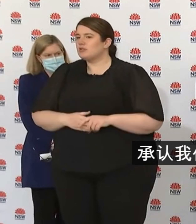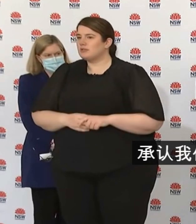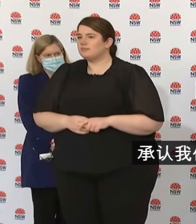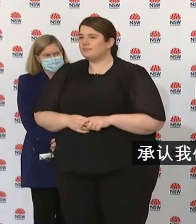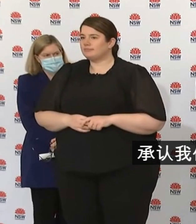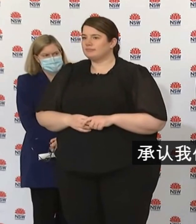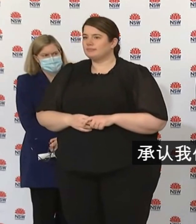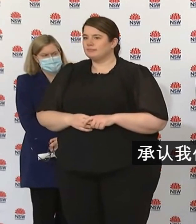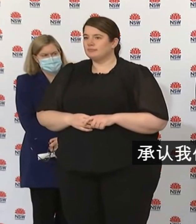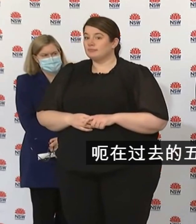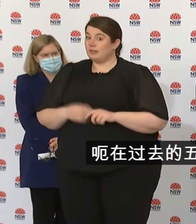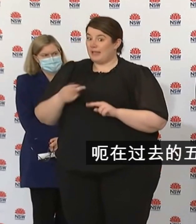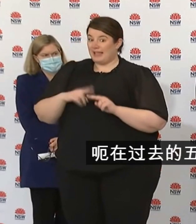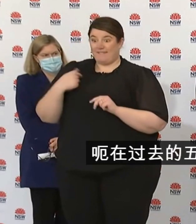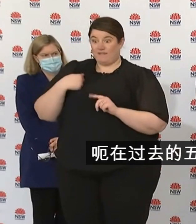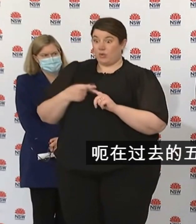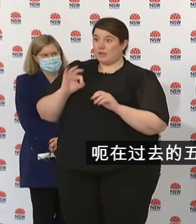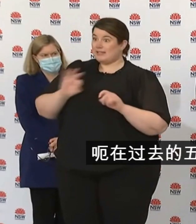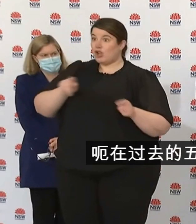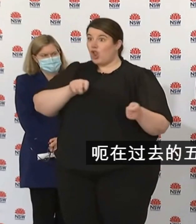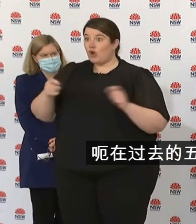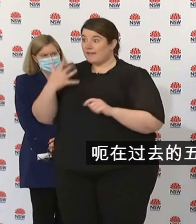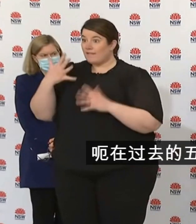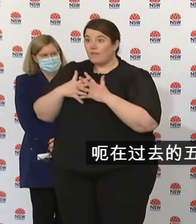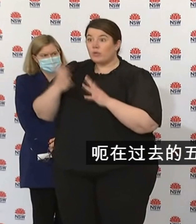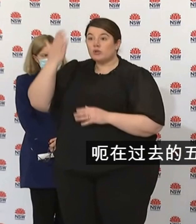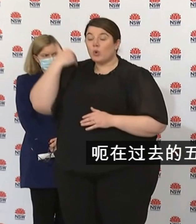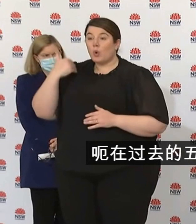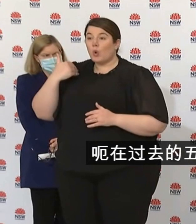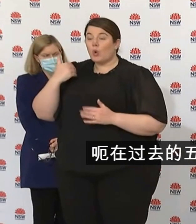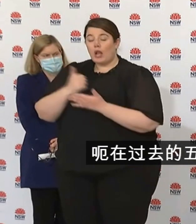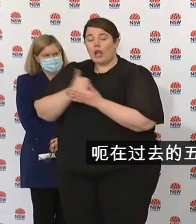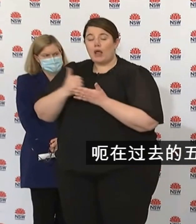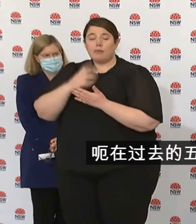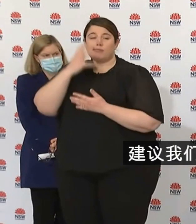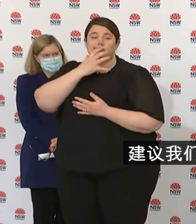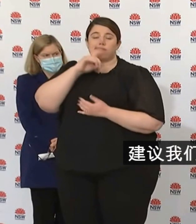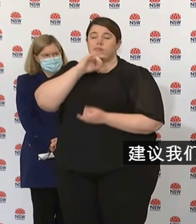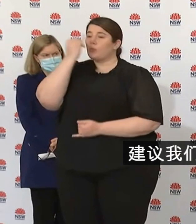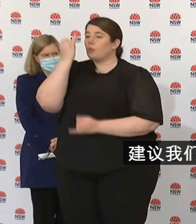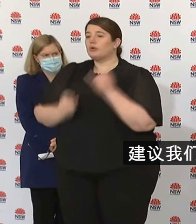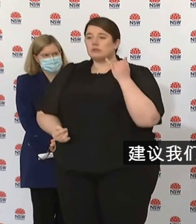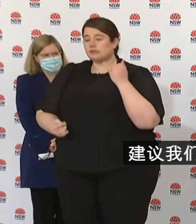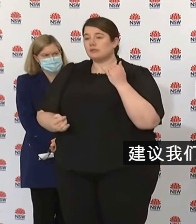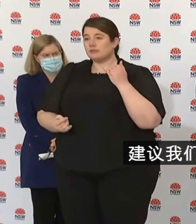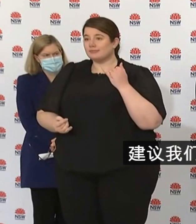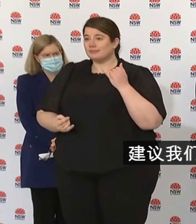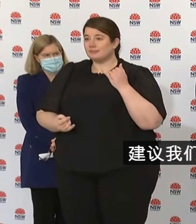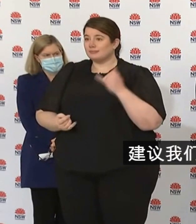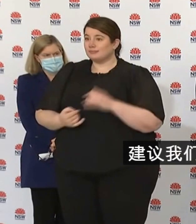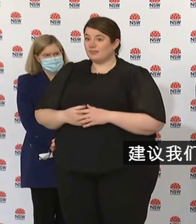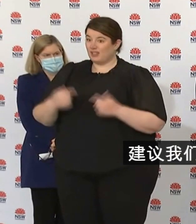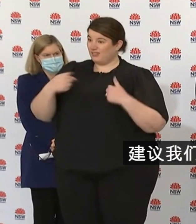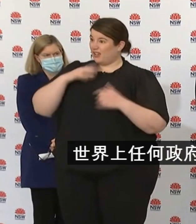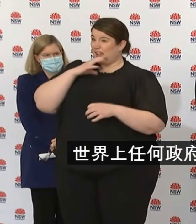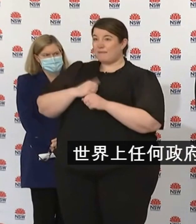that had we not done what we've done in the last 5 weeks, the situation would have been far worse. And I'm never going to suggest we get everything